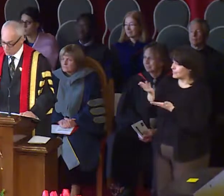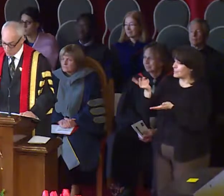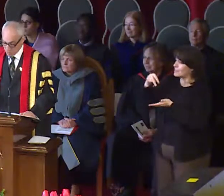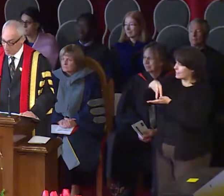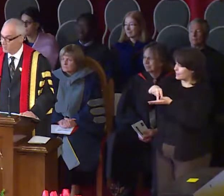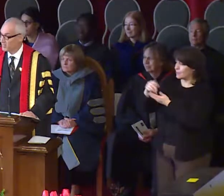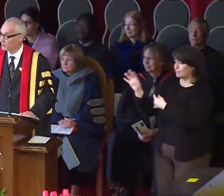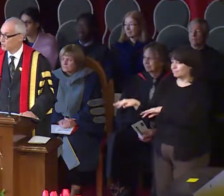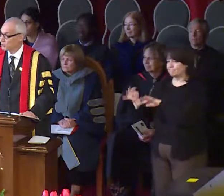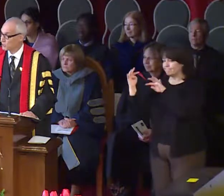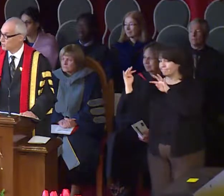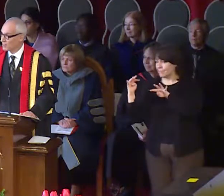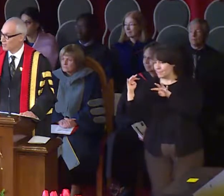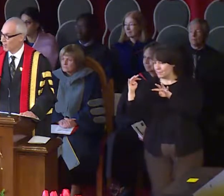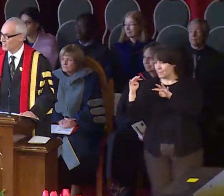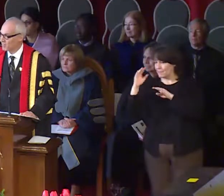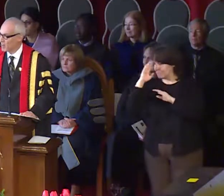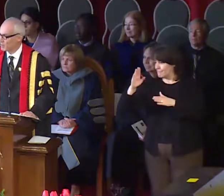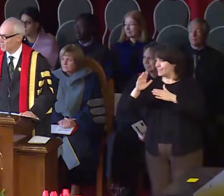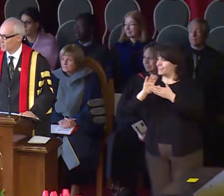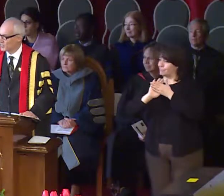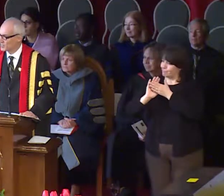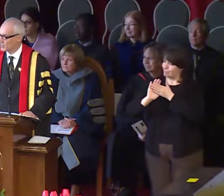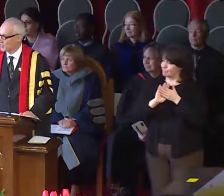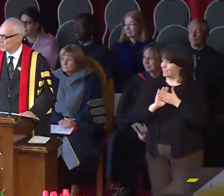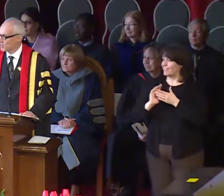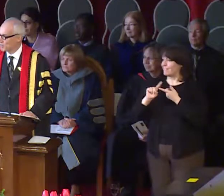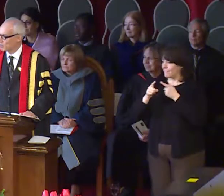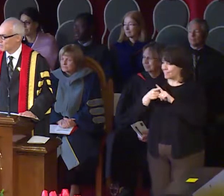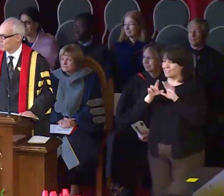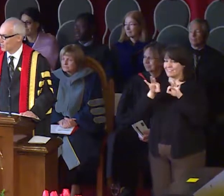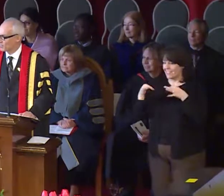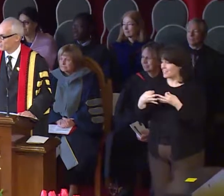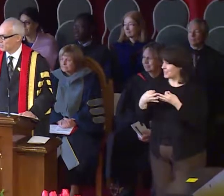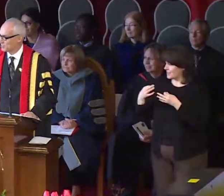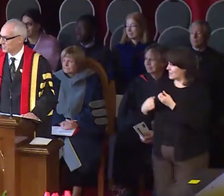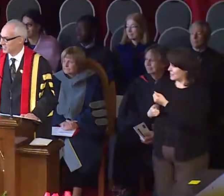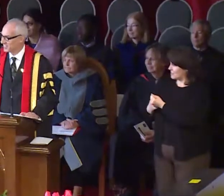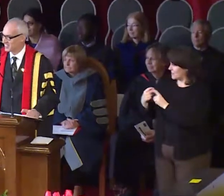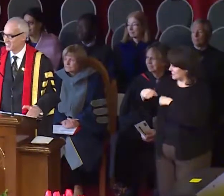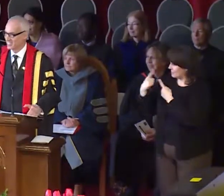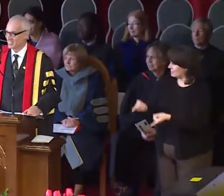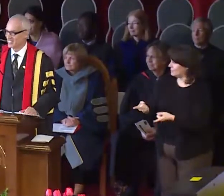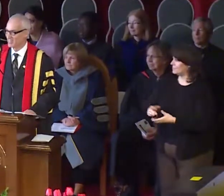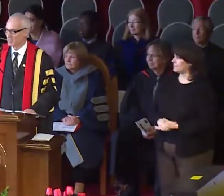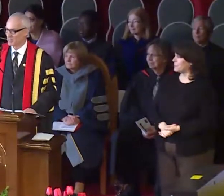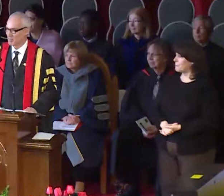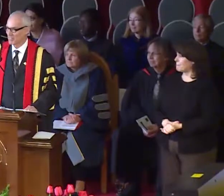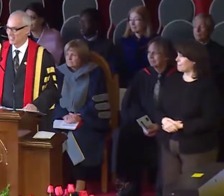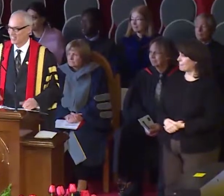up, turn around, salute and applaud your family and friends who have been with you along this great journey.